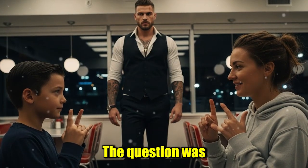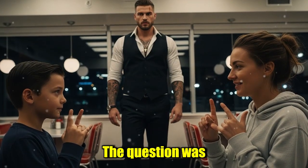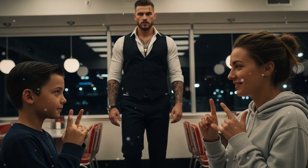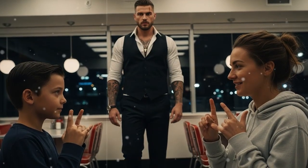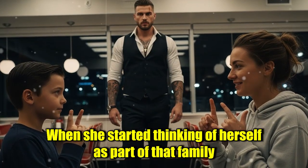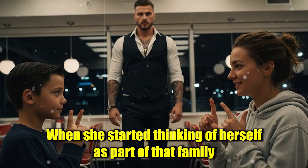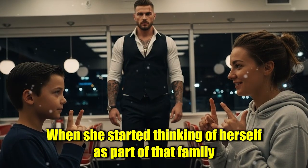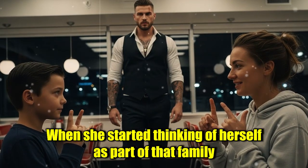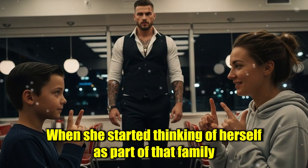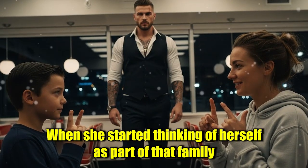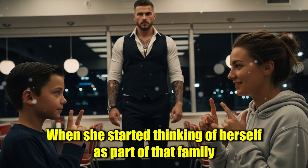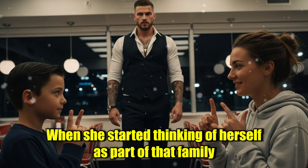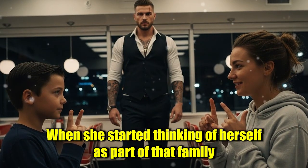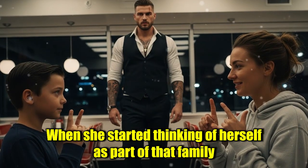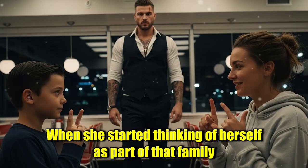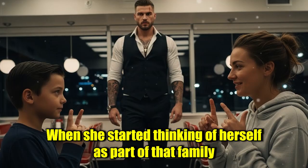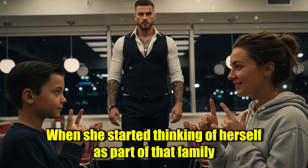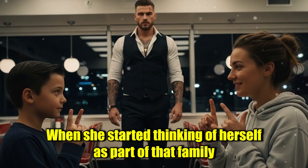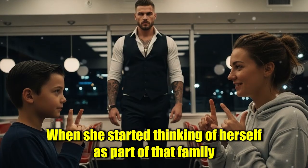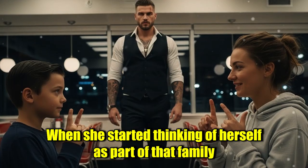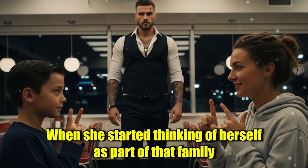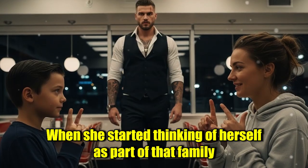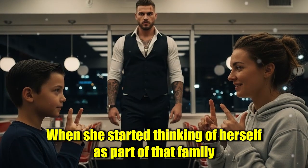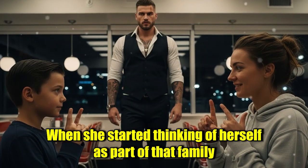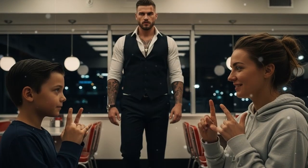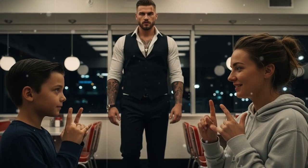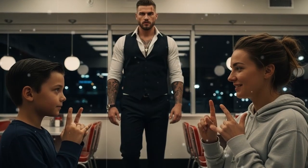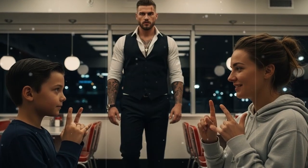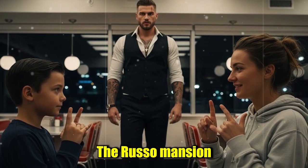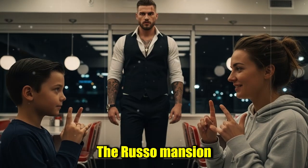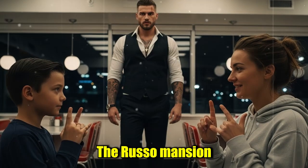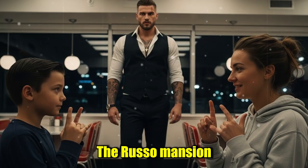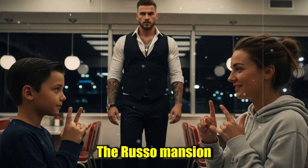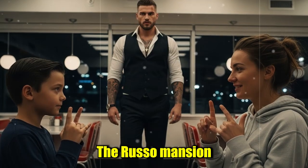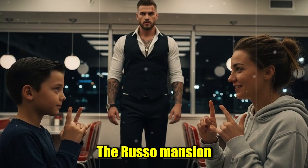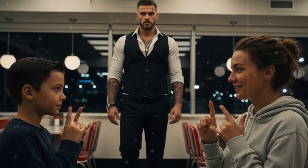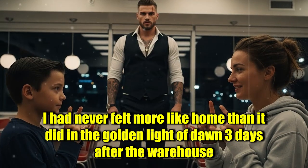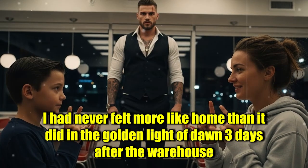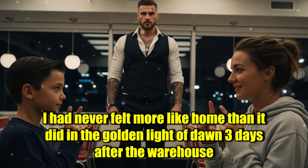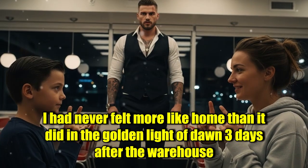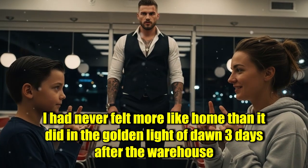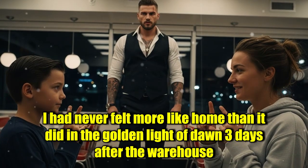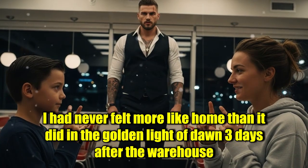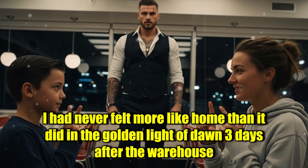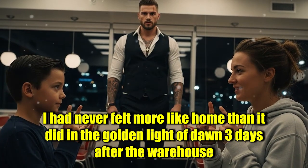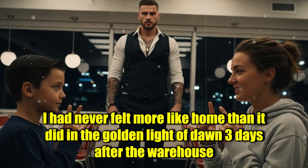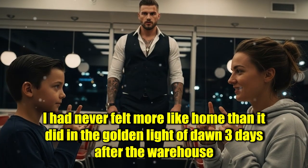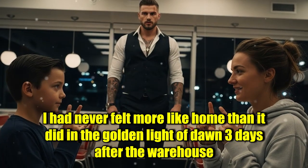was, when had she started thinking of herself as part of that family? The Russo mansion had never felt more like home than it